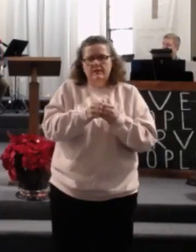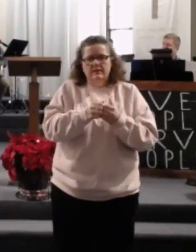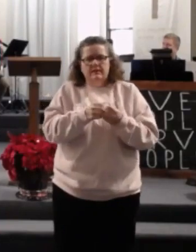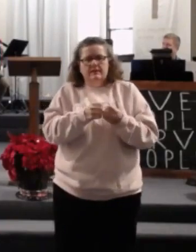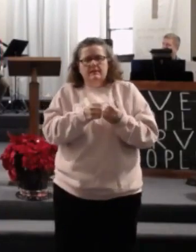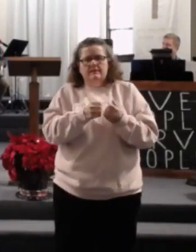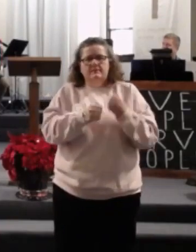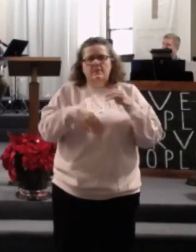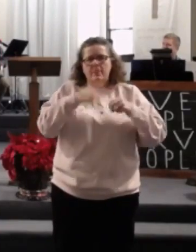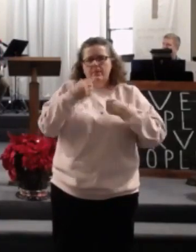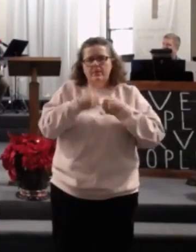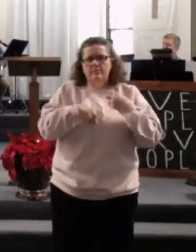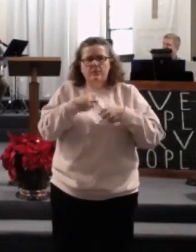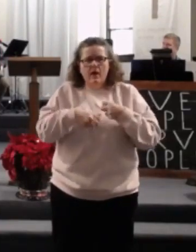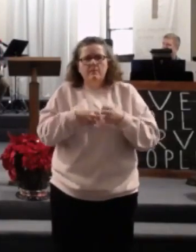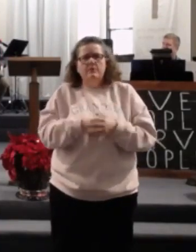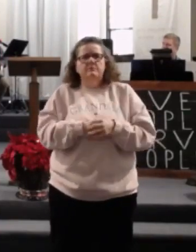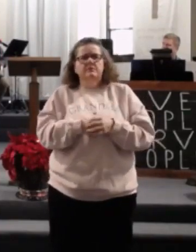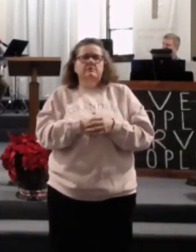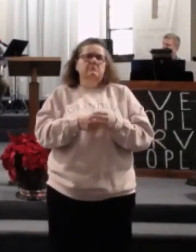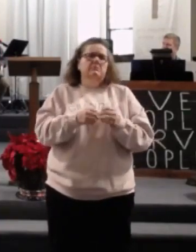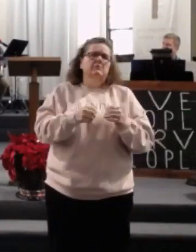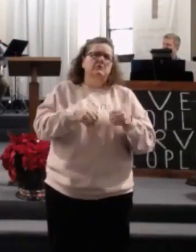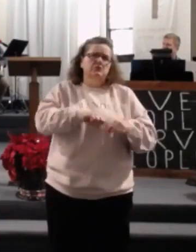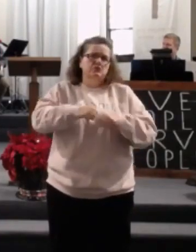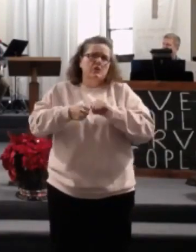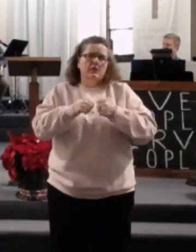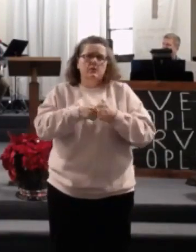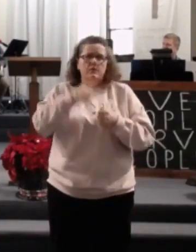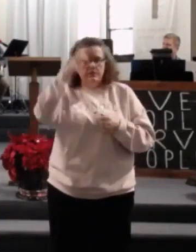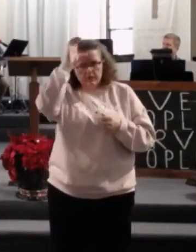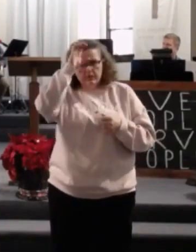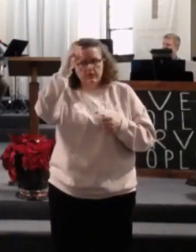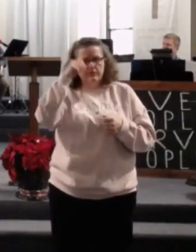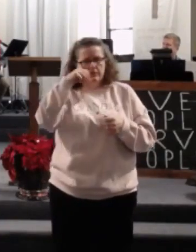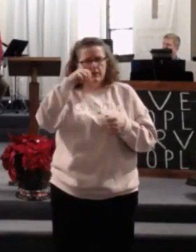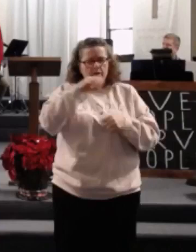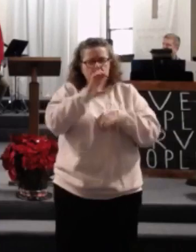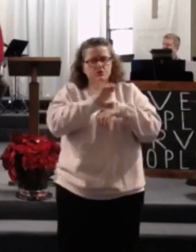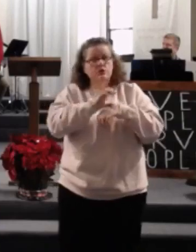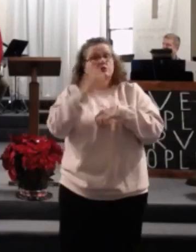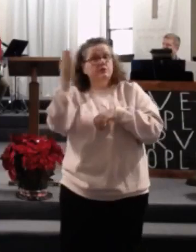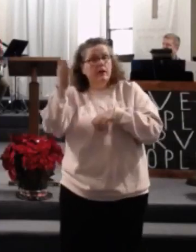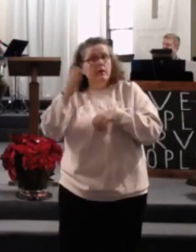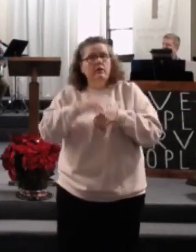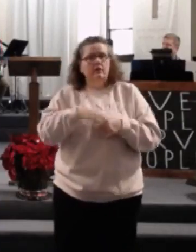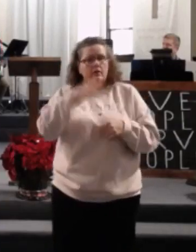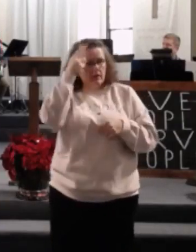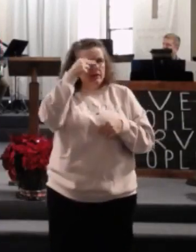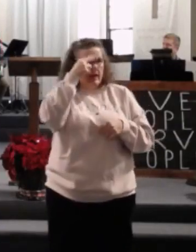you they're struggling with their Roman Catholic roots. I got no problem with Roman Catholics.